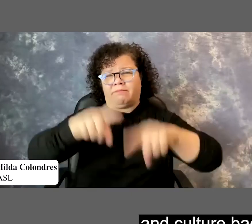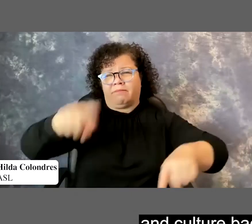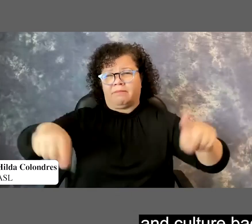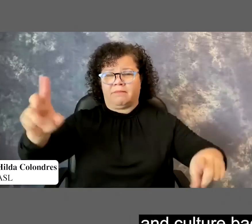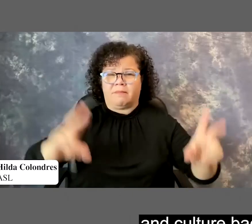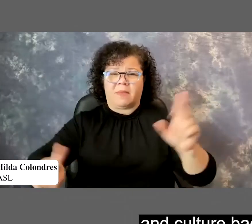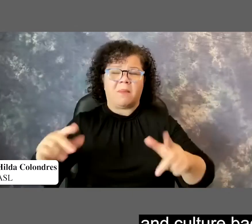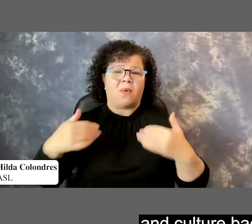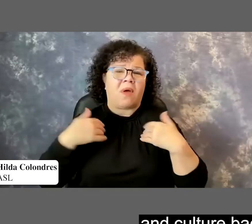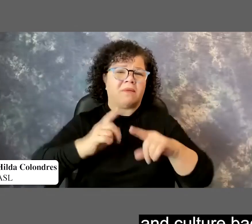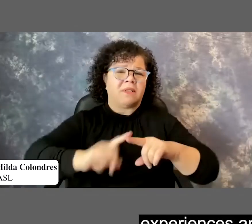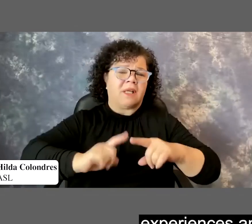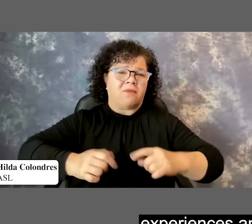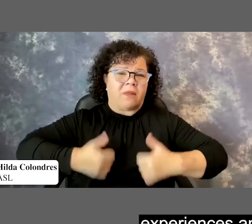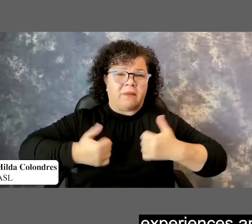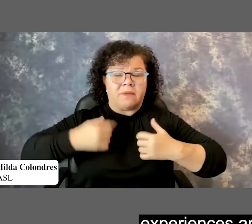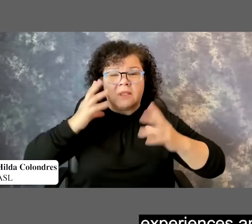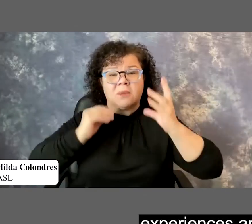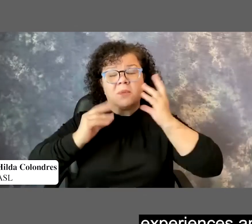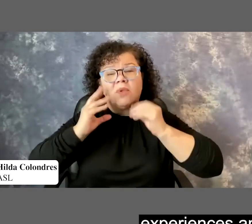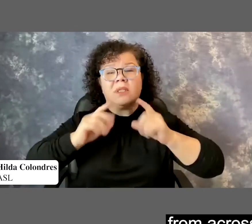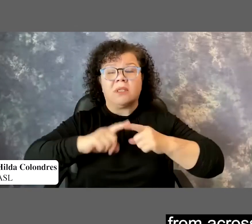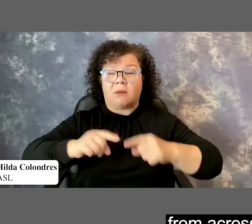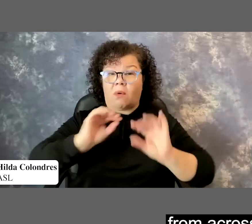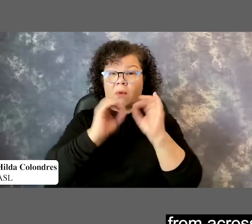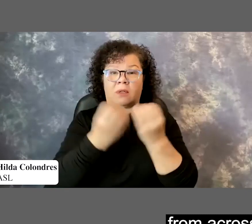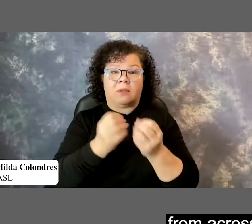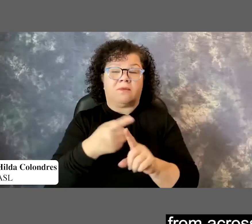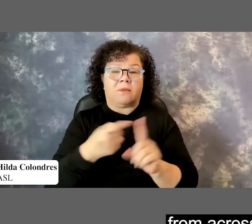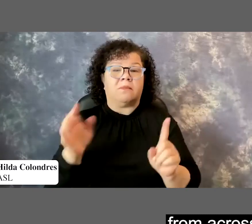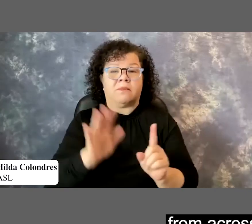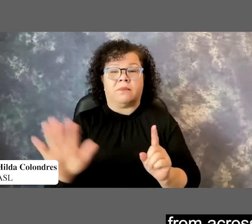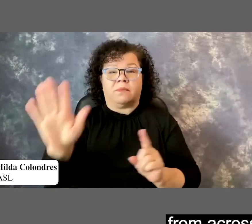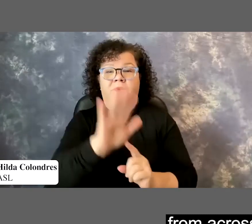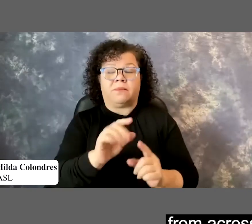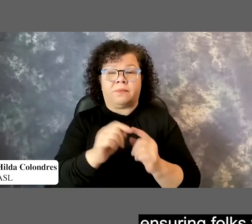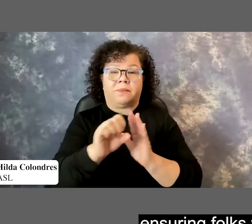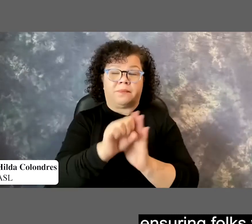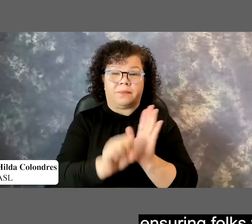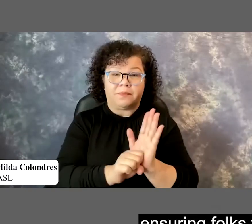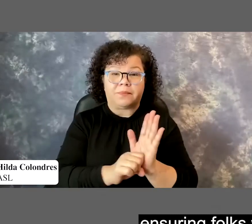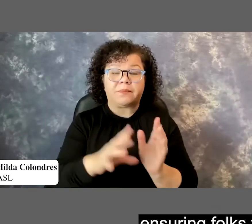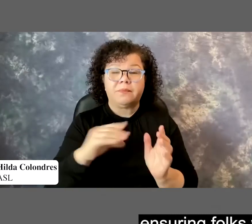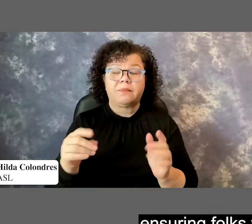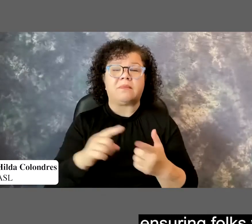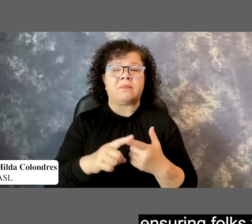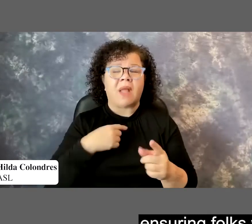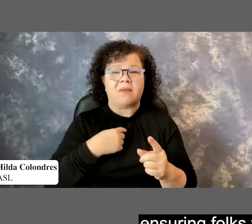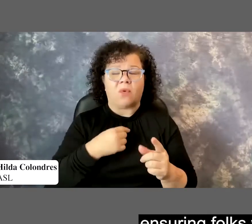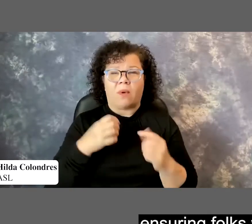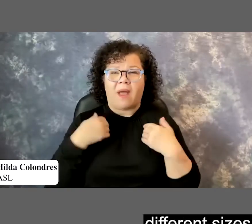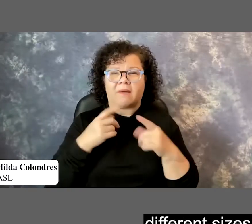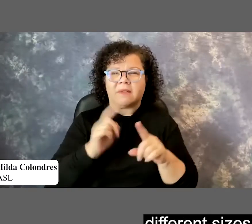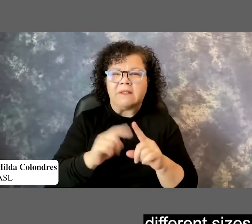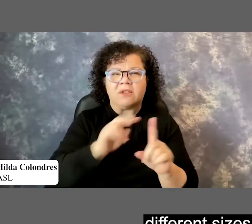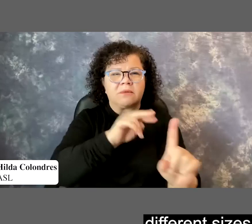lived experiences, and organizations from across the state, and ensuring that folks were from many different sizes